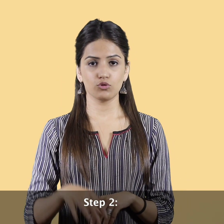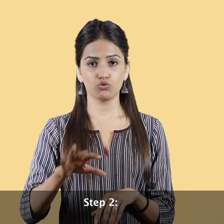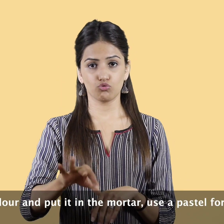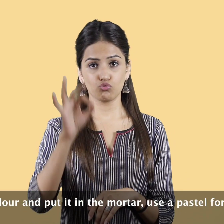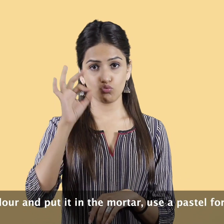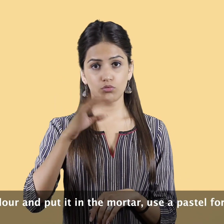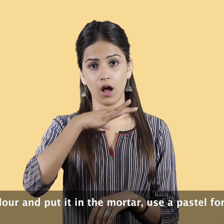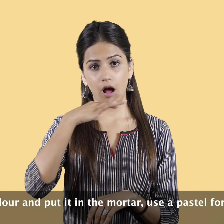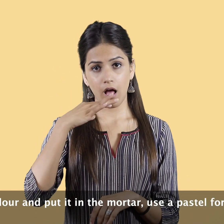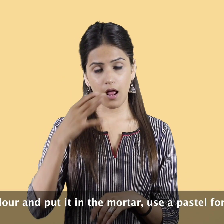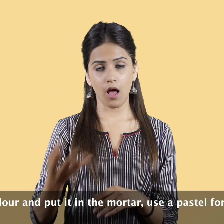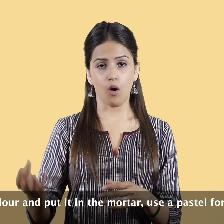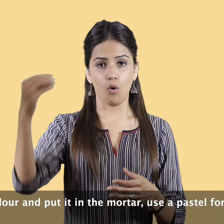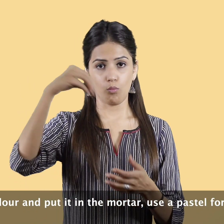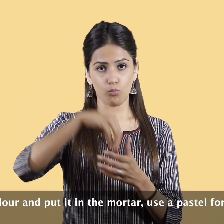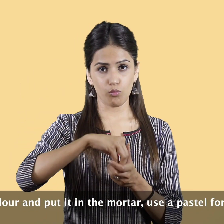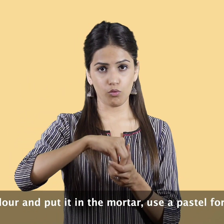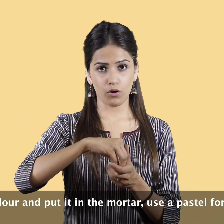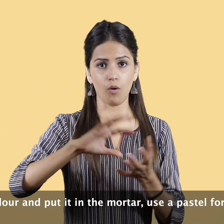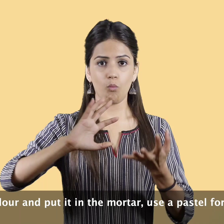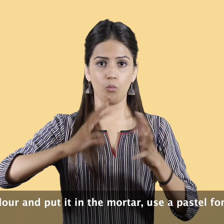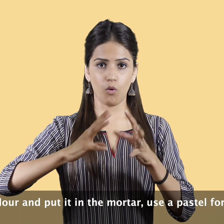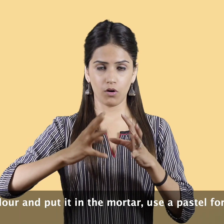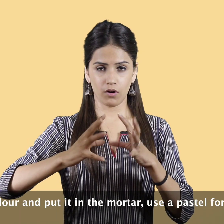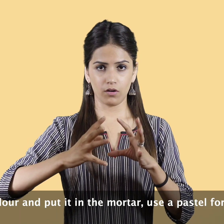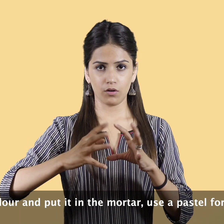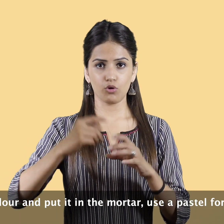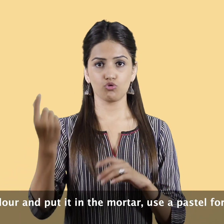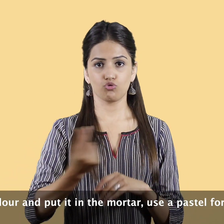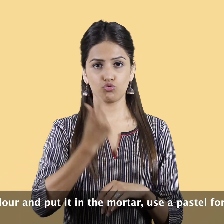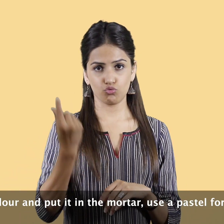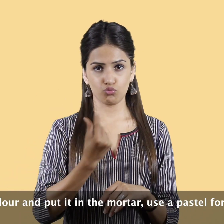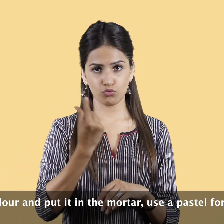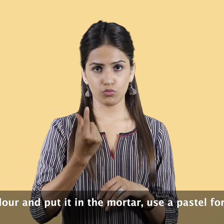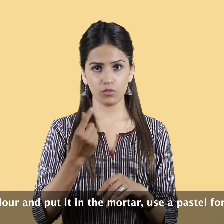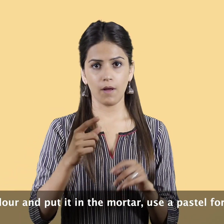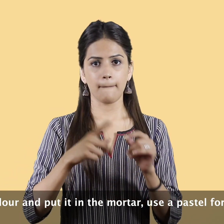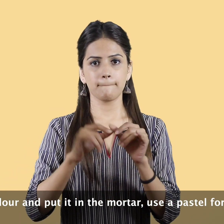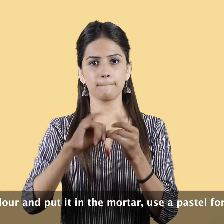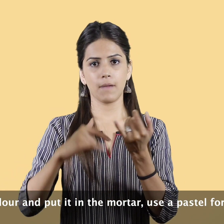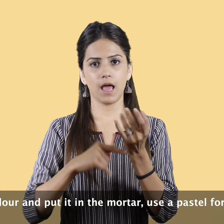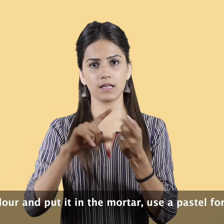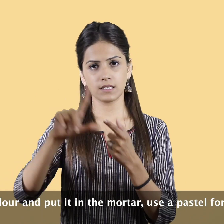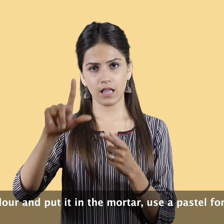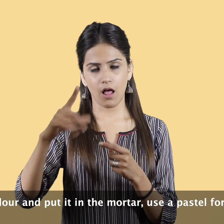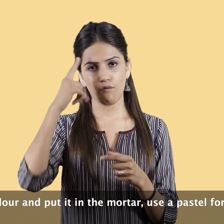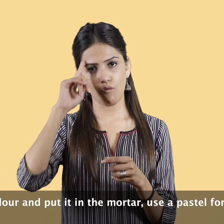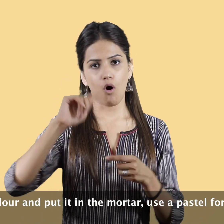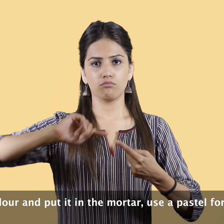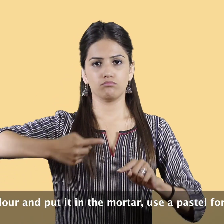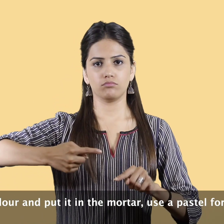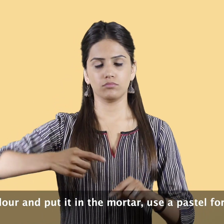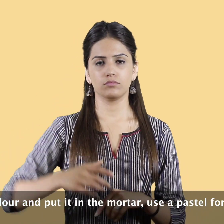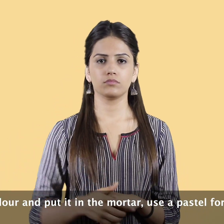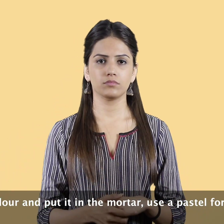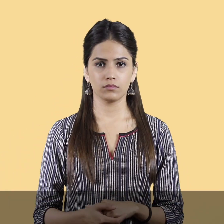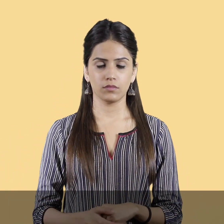Choose the color and put it in the mortar. Use a pestle for grinding. The